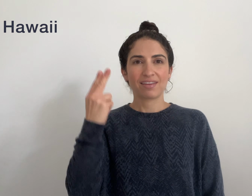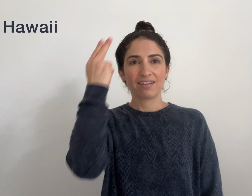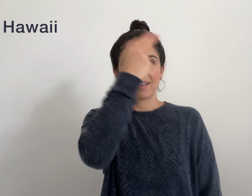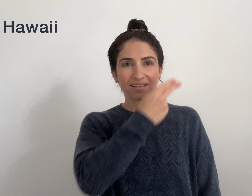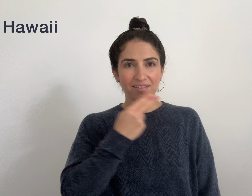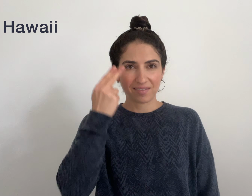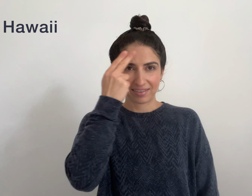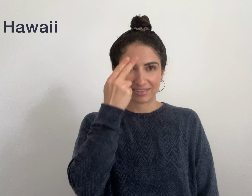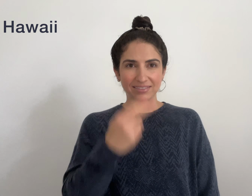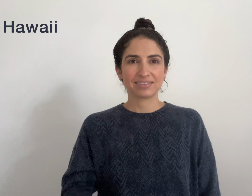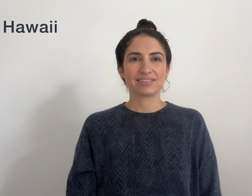Hawaii,